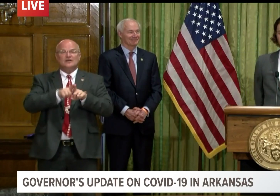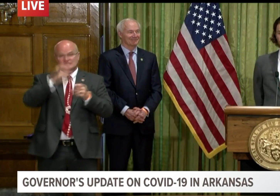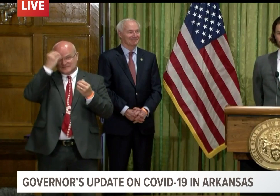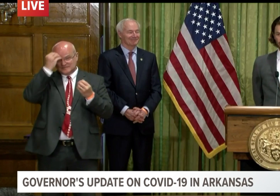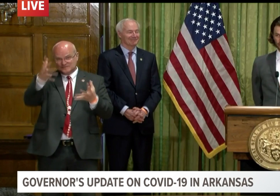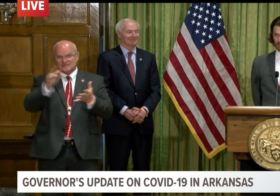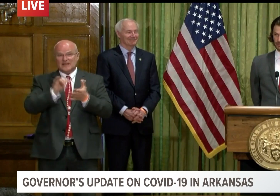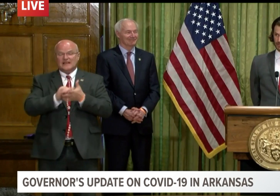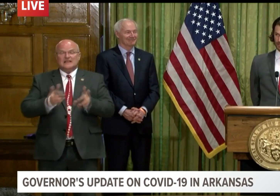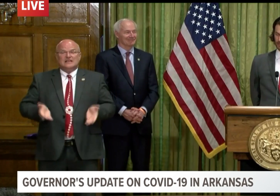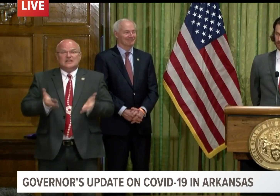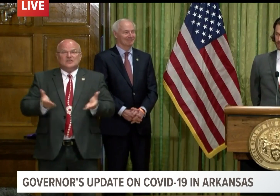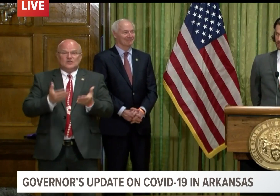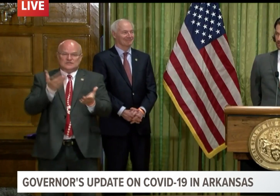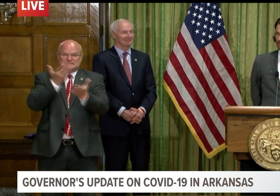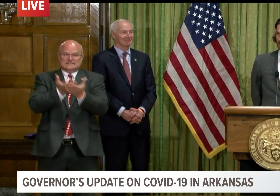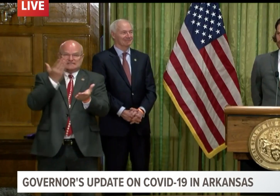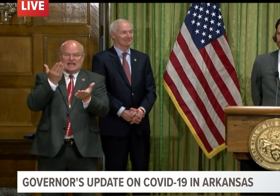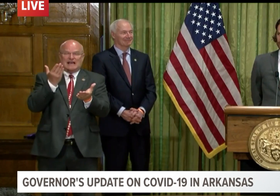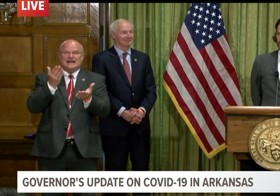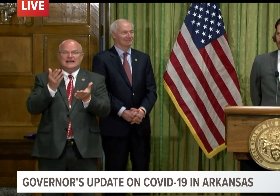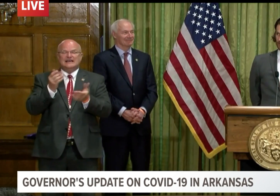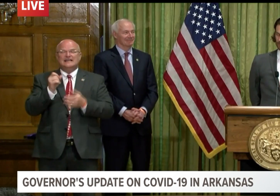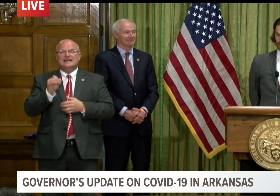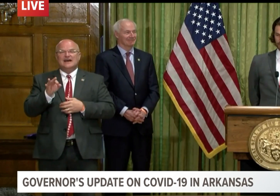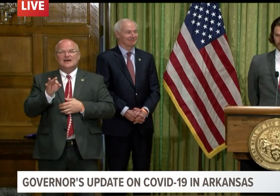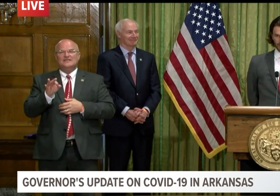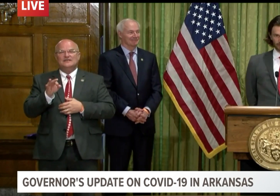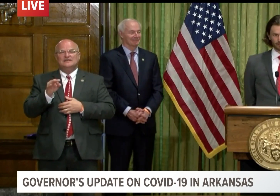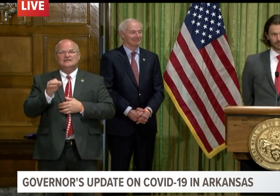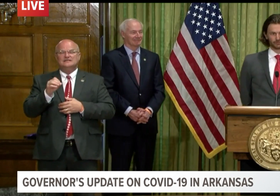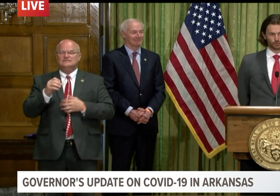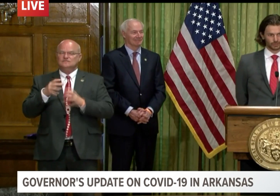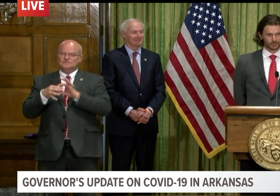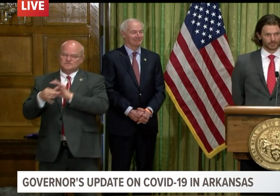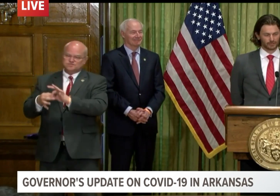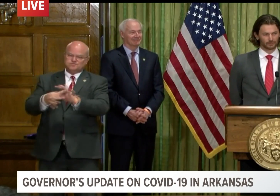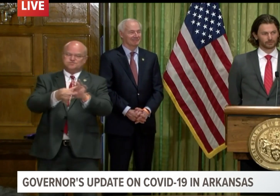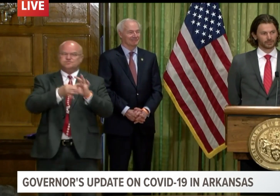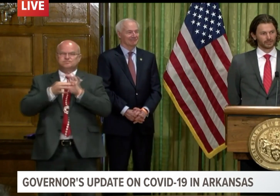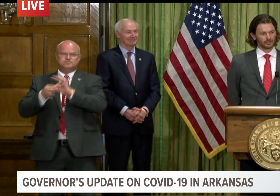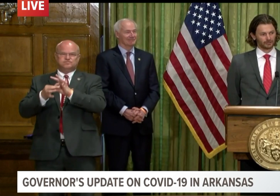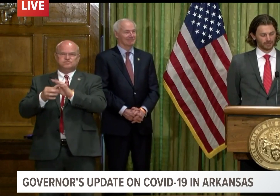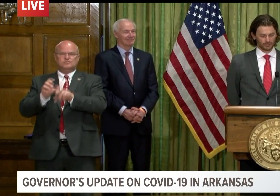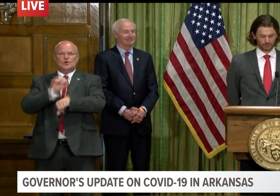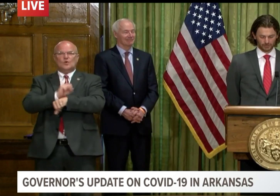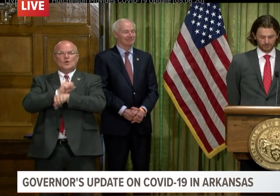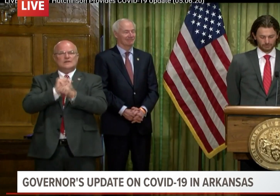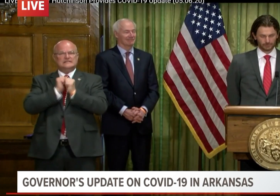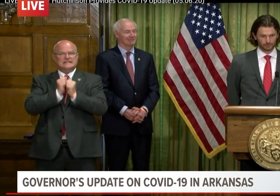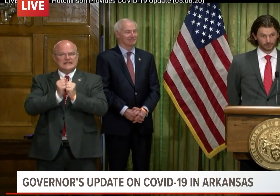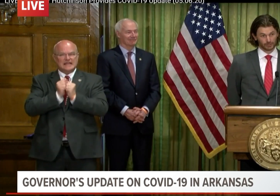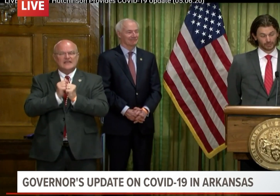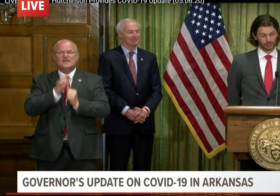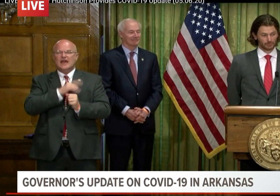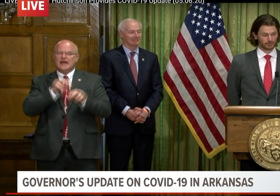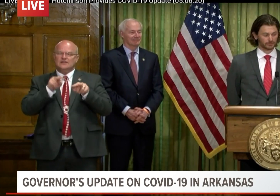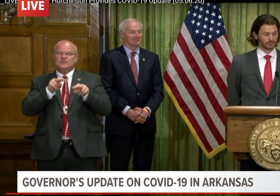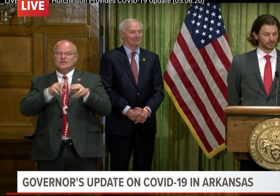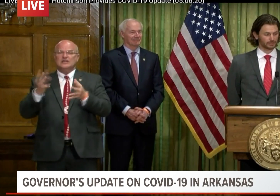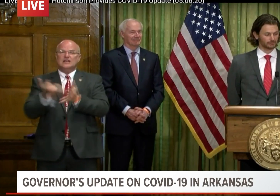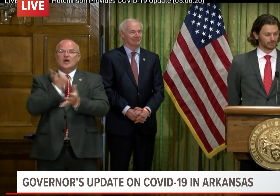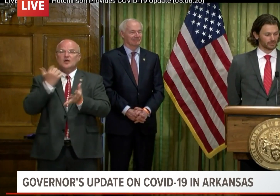tell you that it's an encouraging sign of solidarity, of working together, and of actually looking at